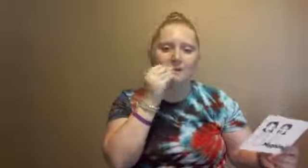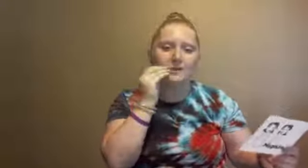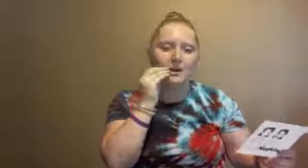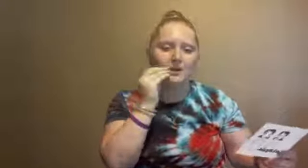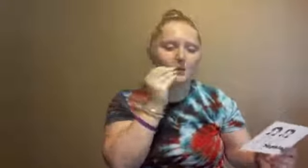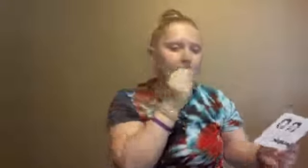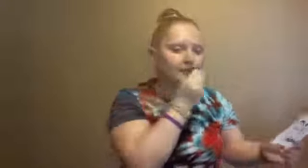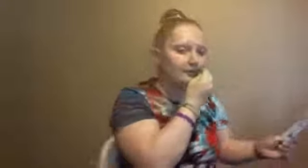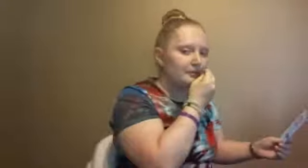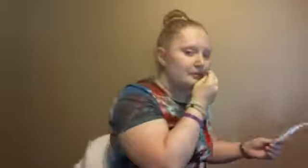your mouth.